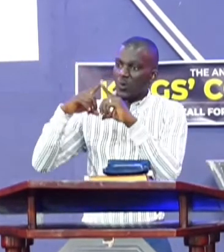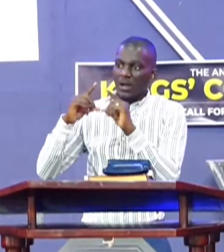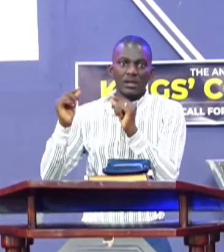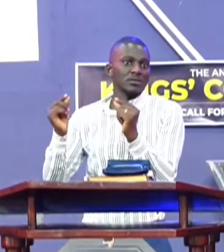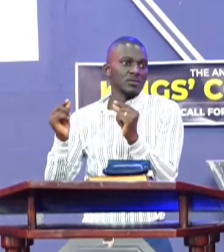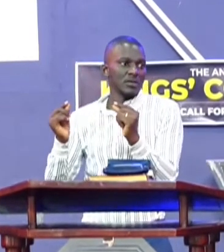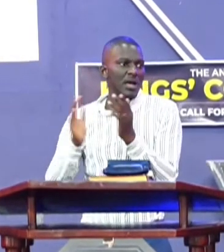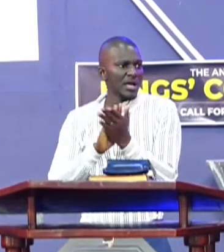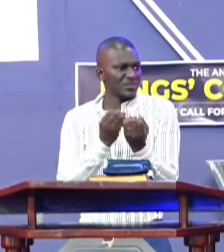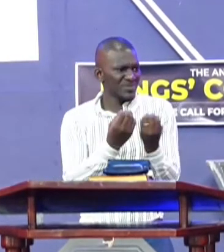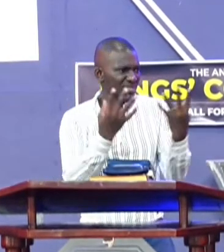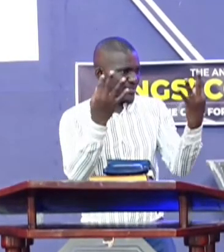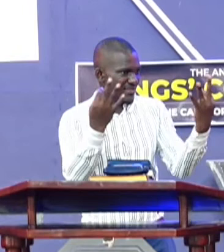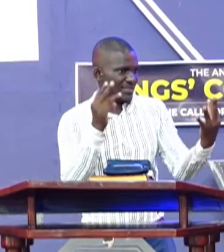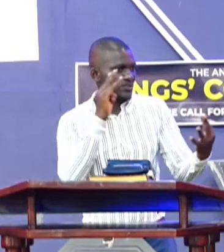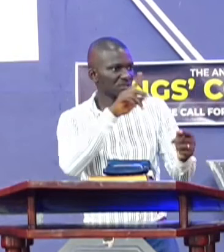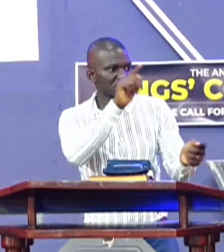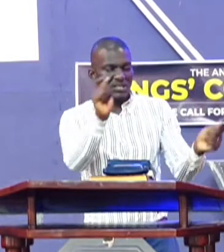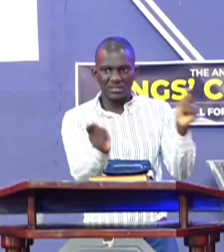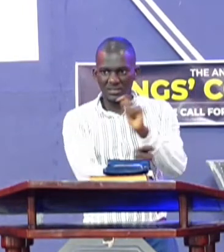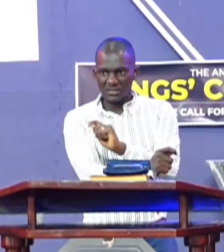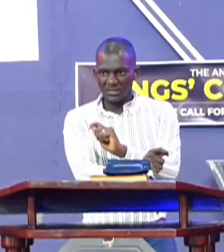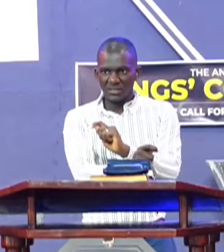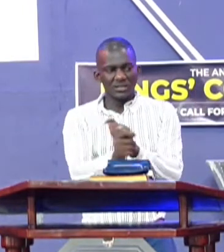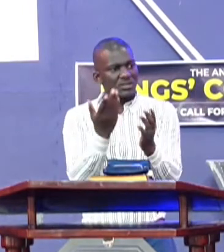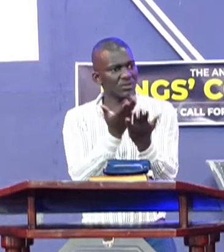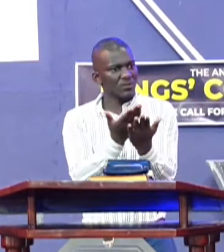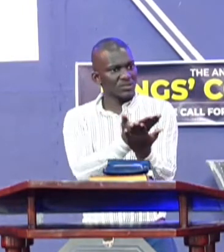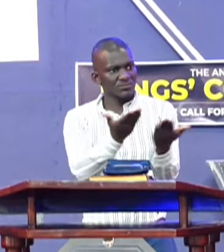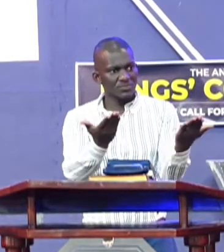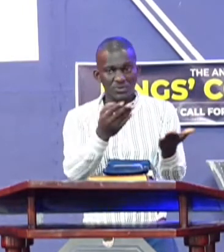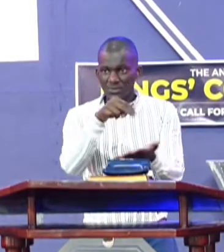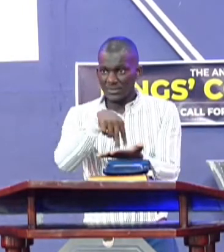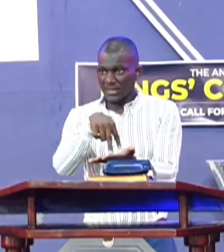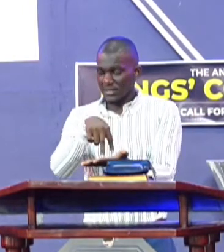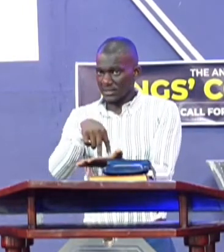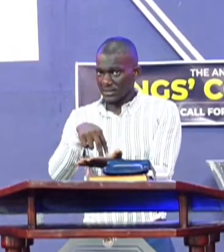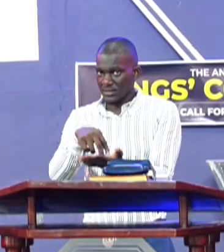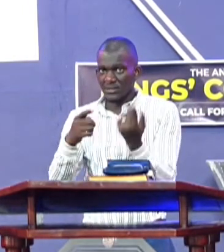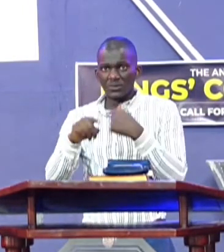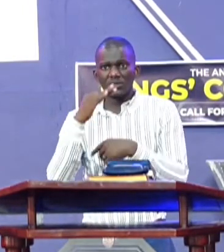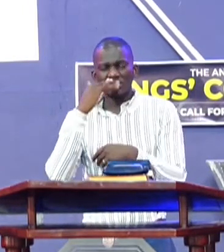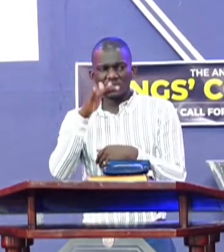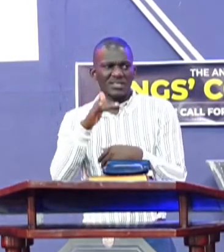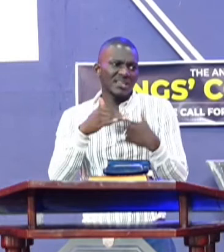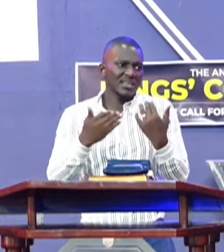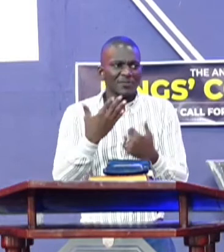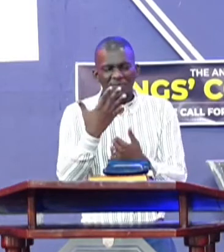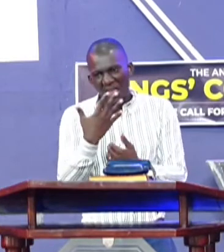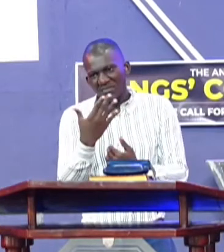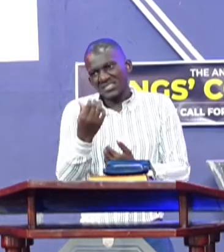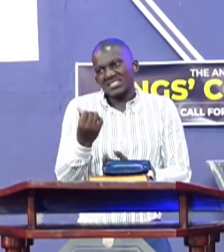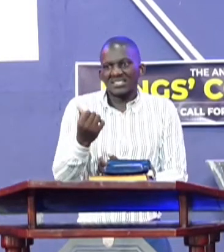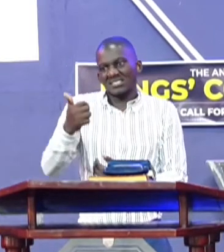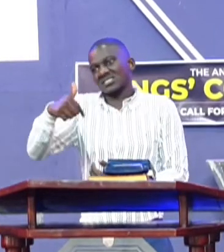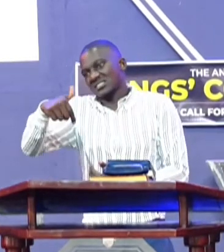word, and the Lord will change. Raise up on your feet and